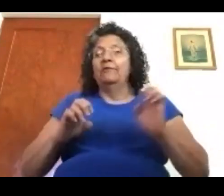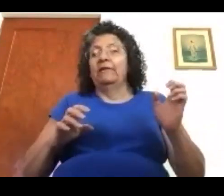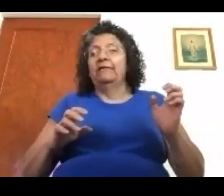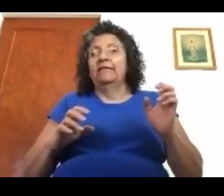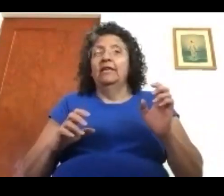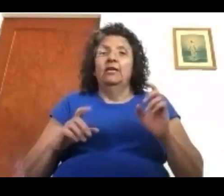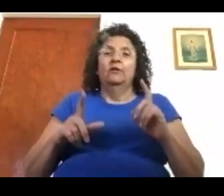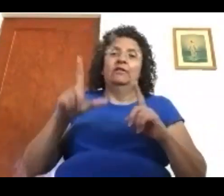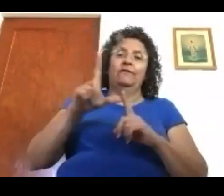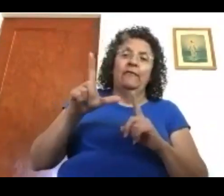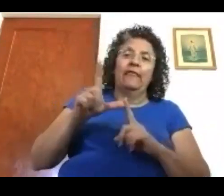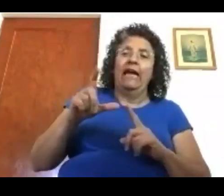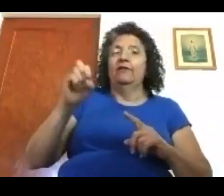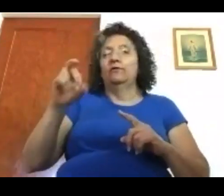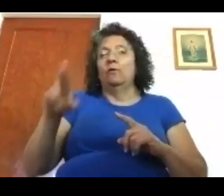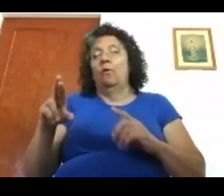numbers.